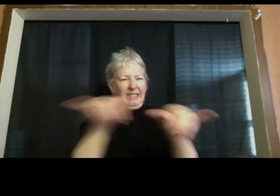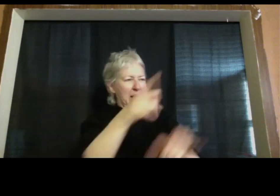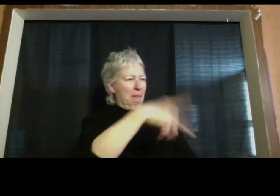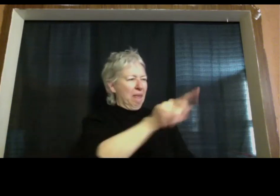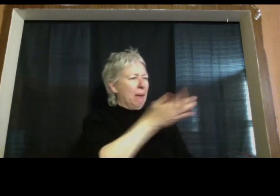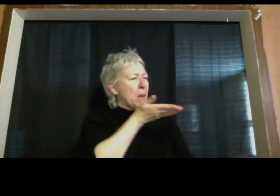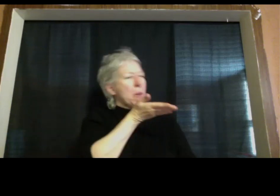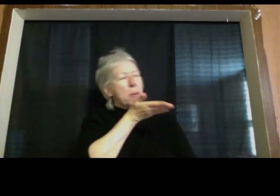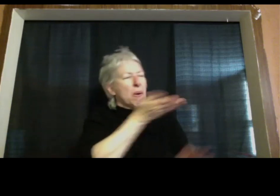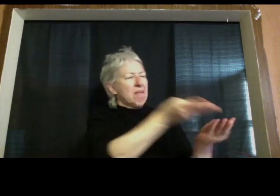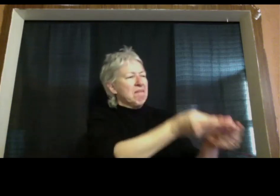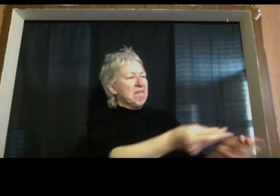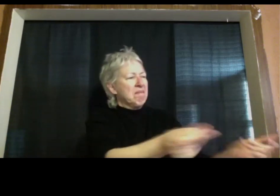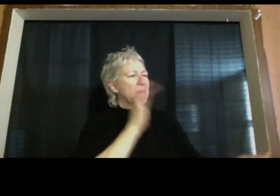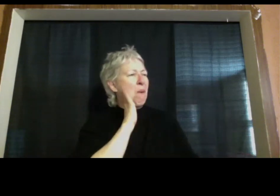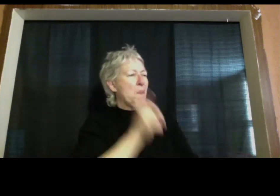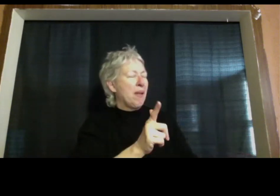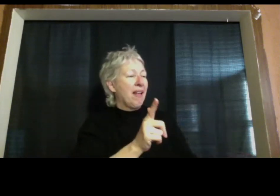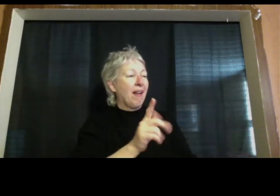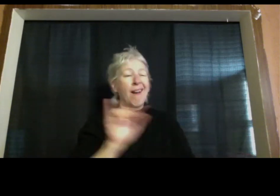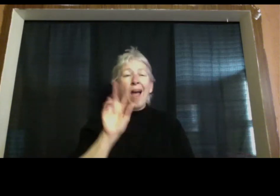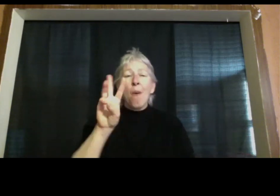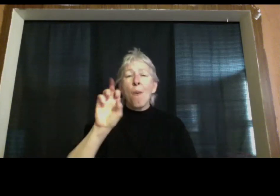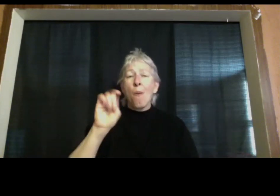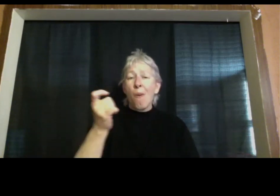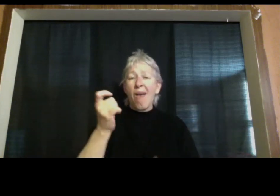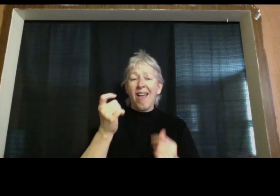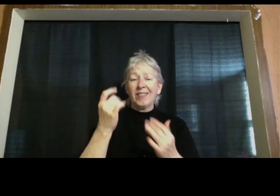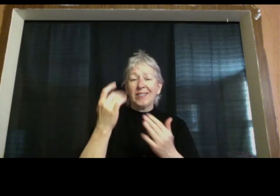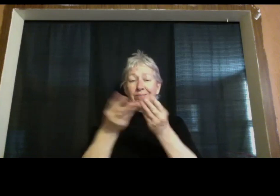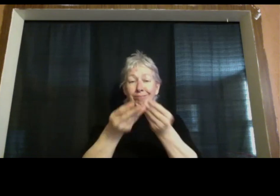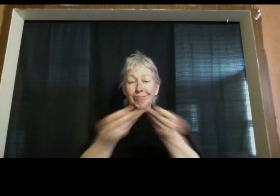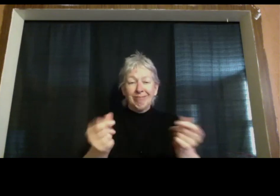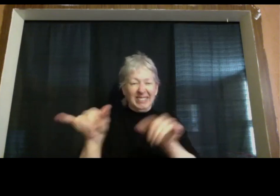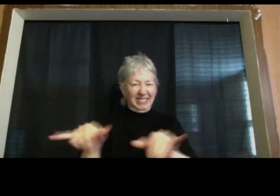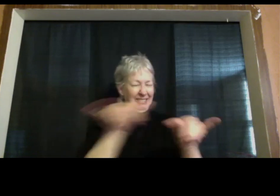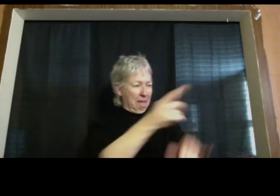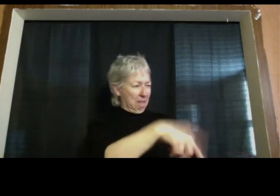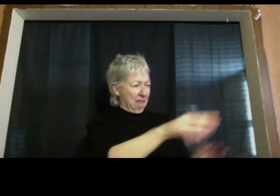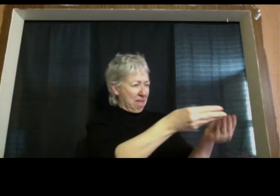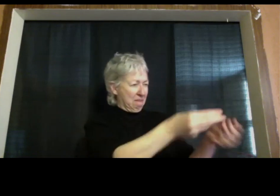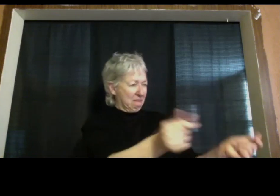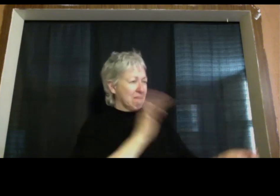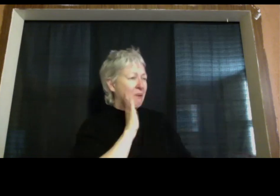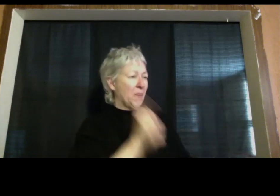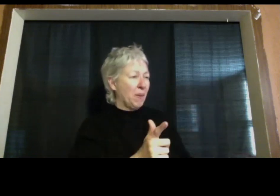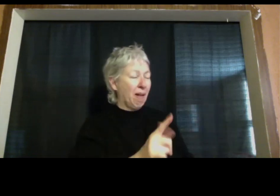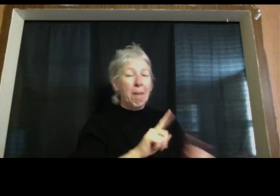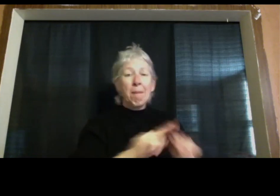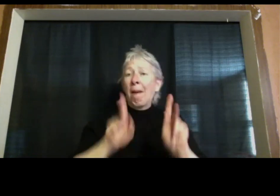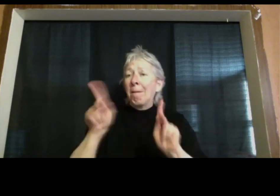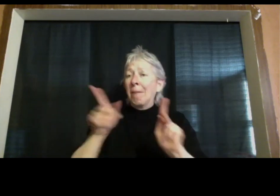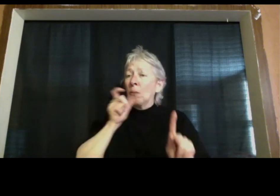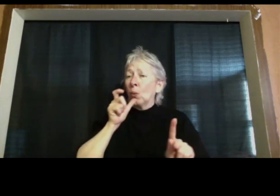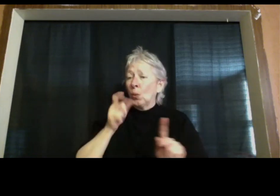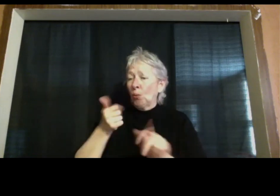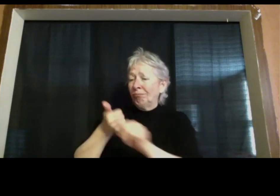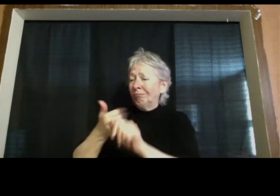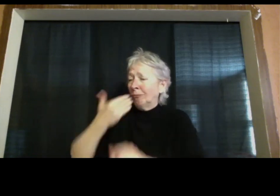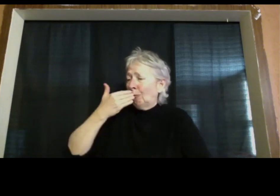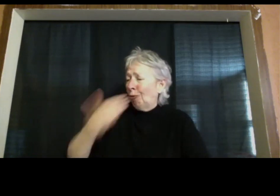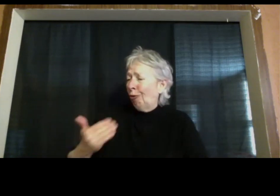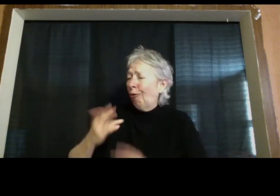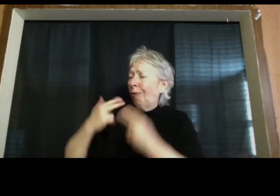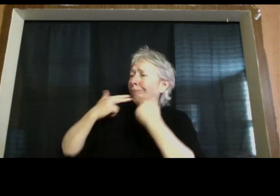fire, so let the wicked perish at the presence of God. But let the righteous be glad and rejoice before